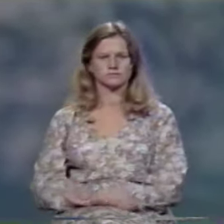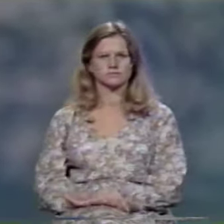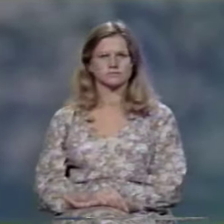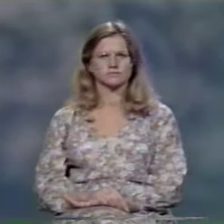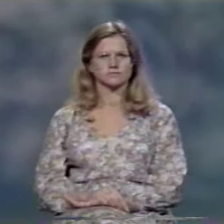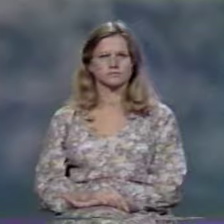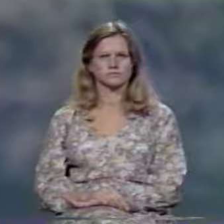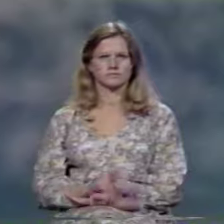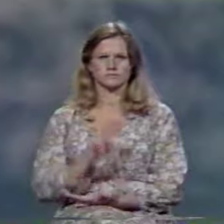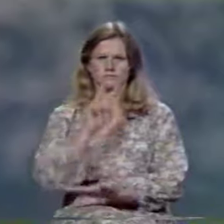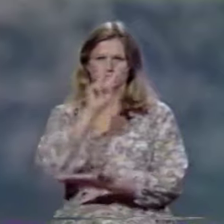2 hours.